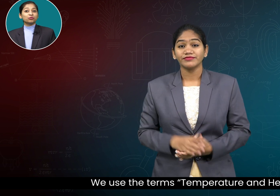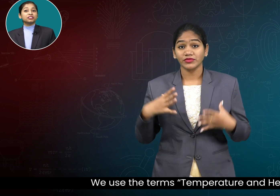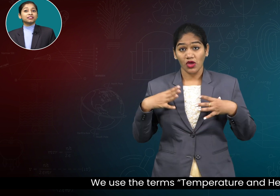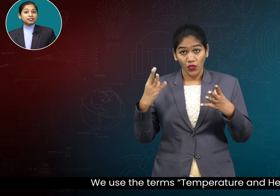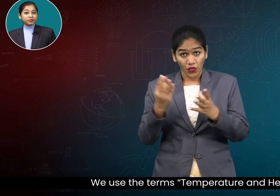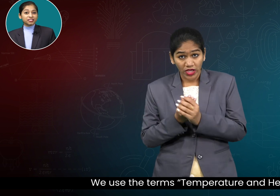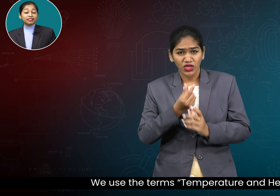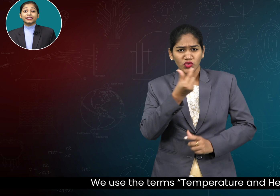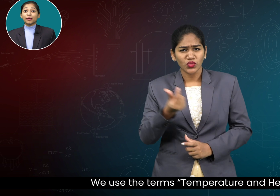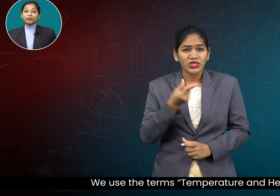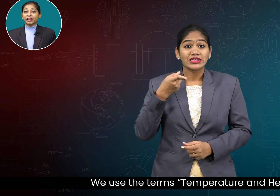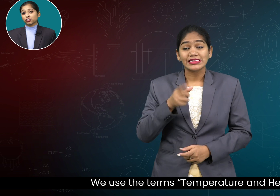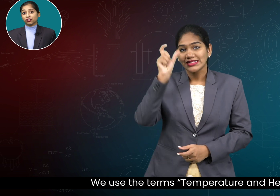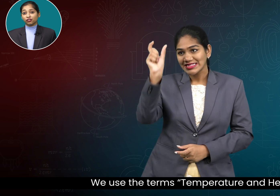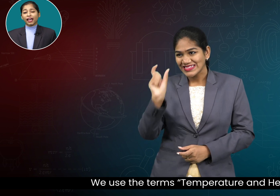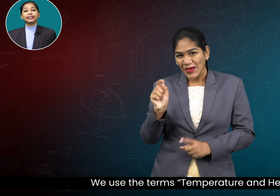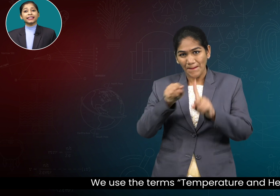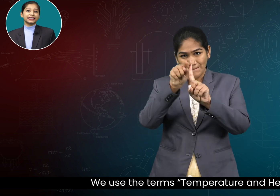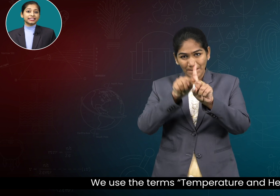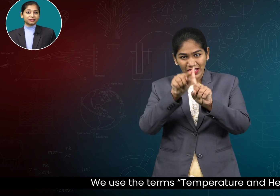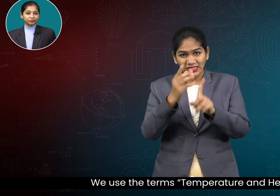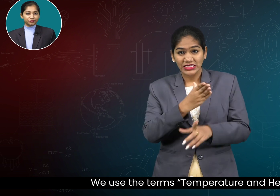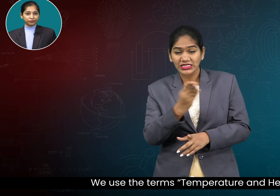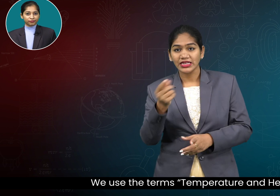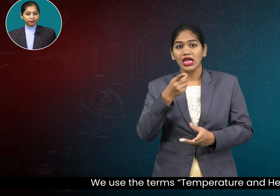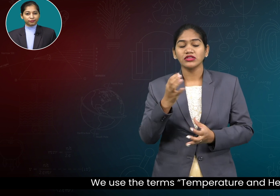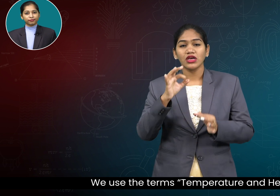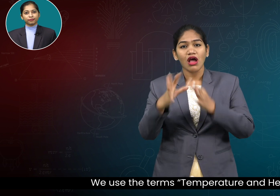We use the terms temperature and heat